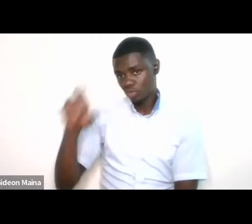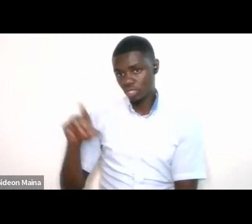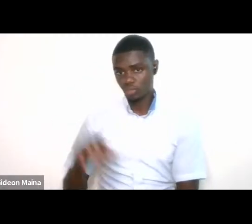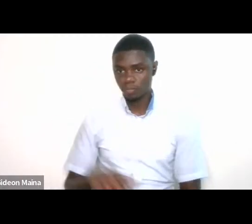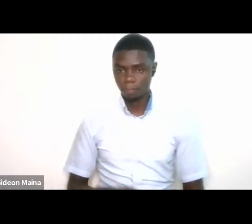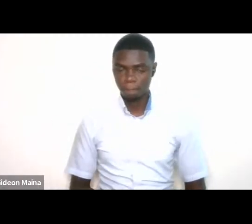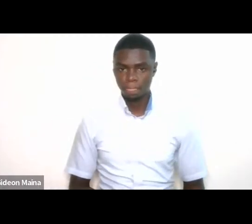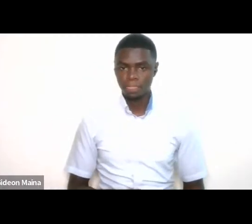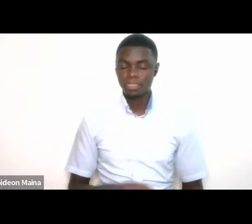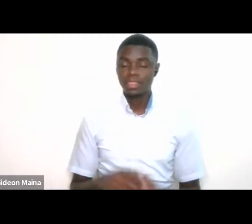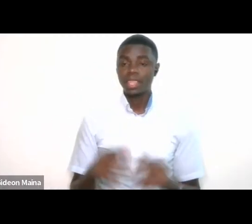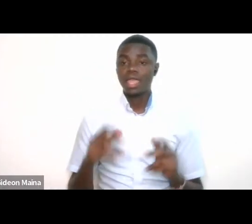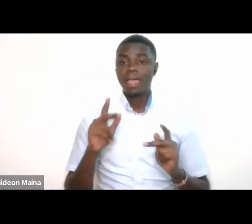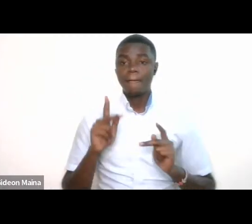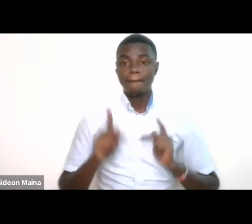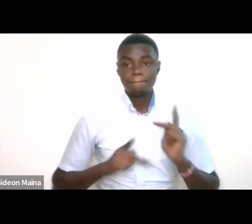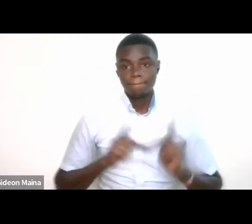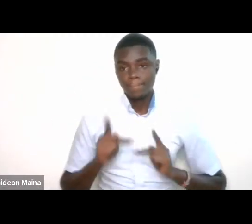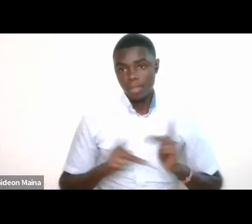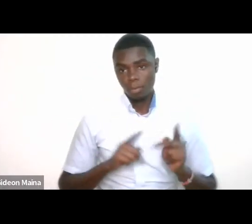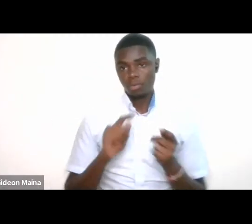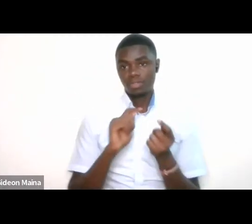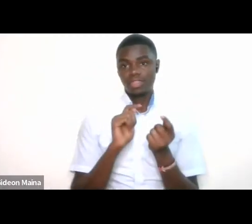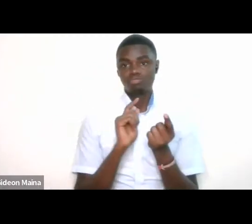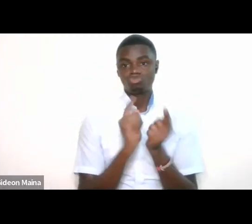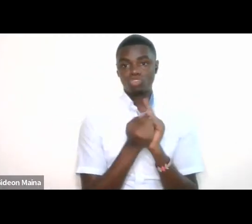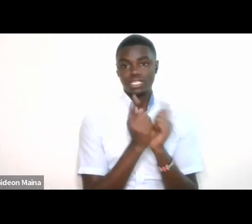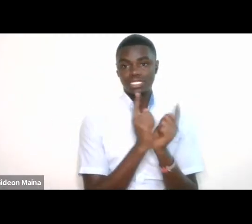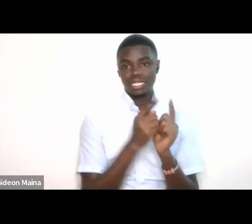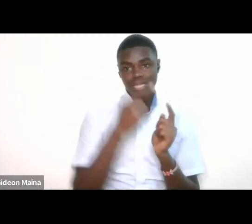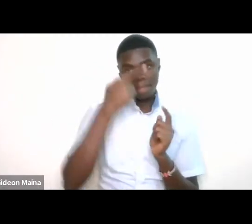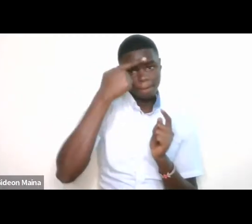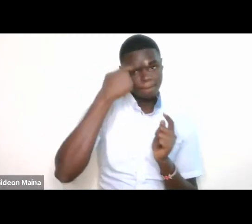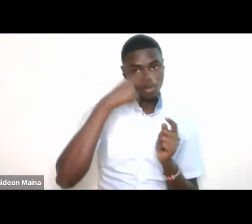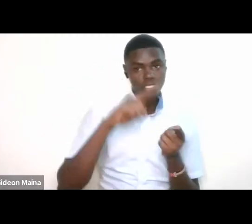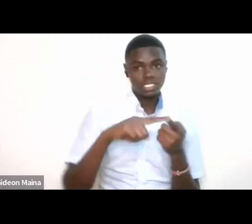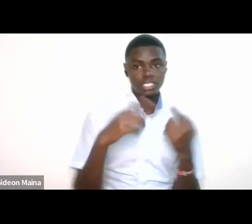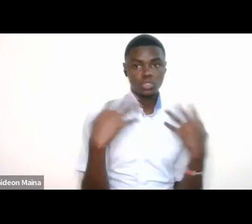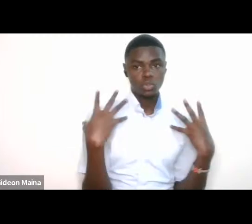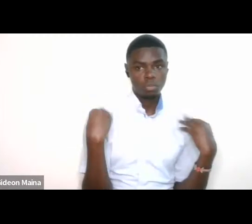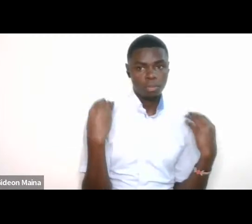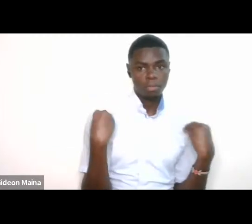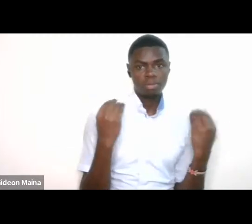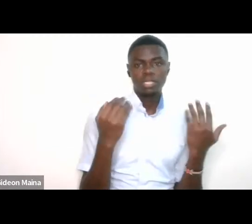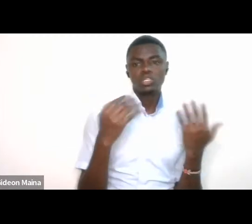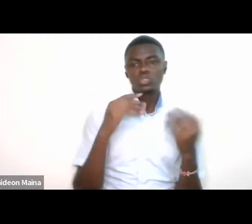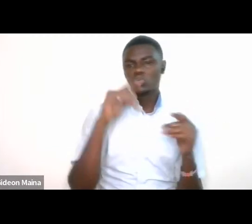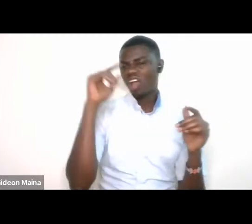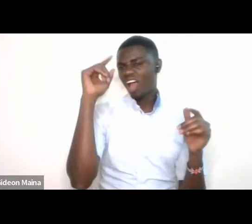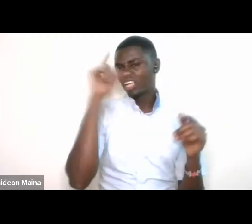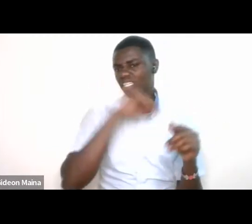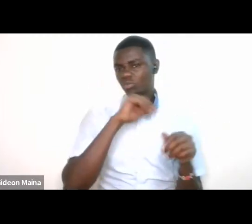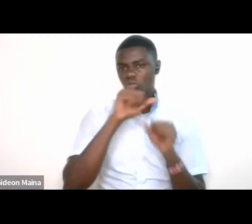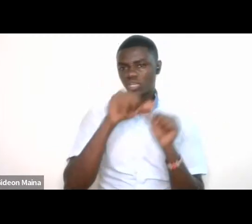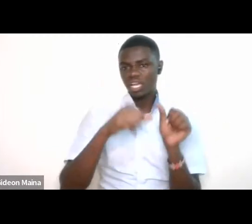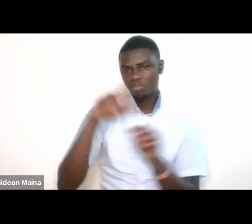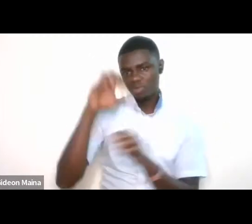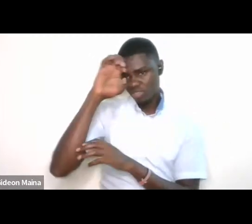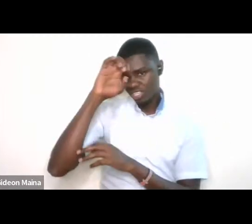The people that translate policy into practice, what are their fundamental assumptions about education?